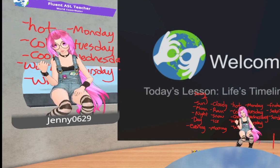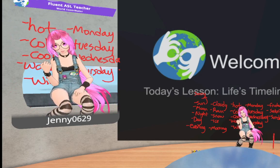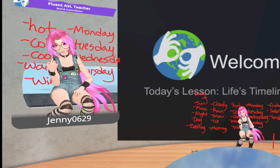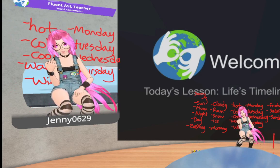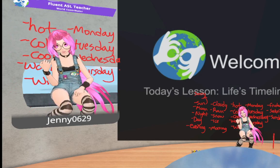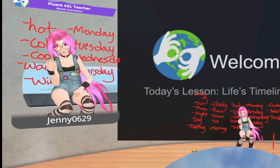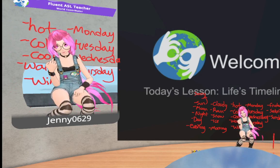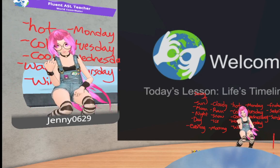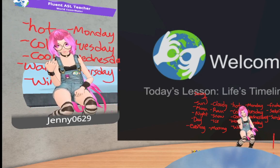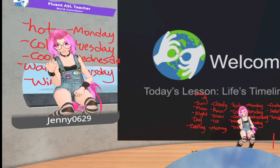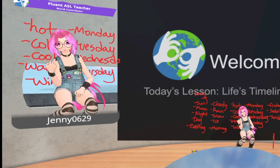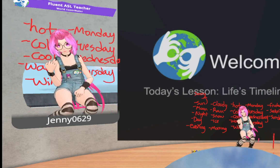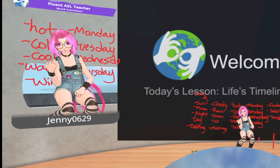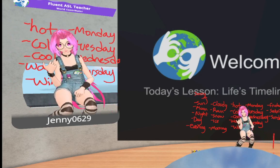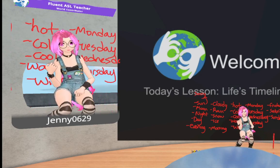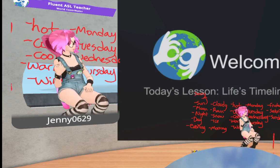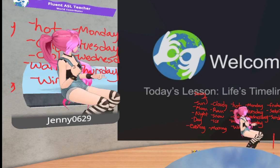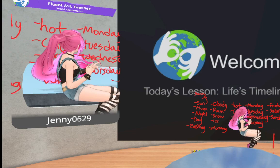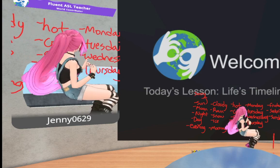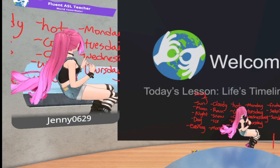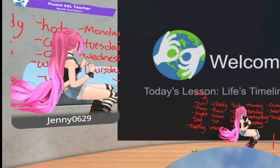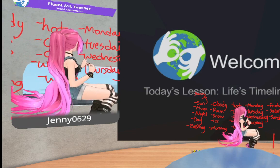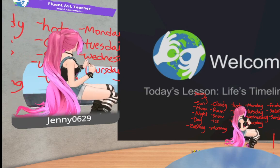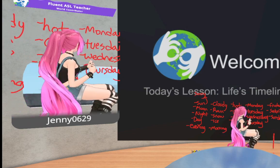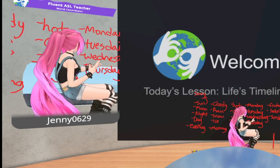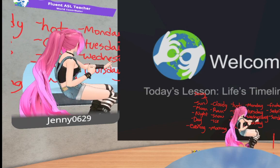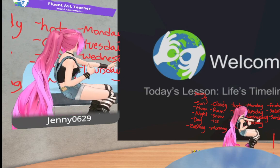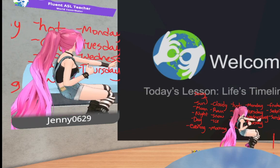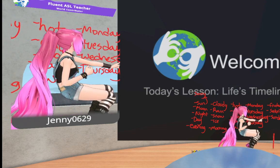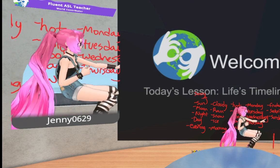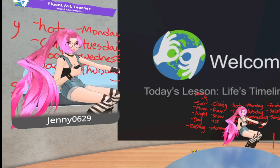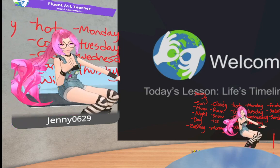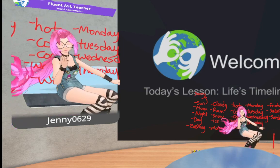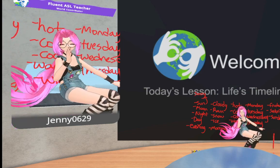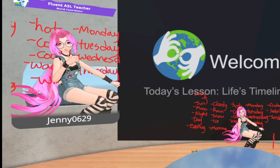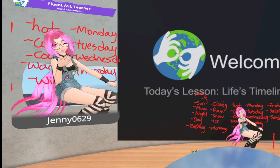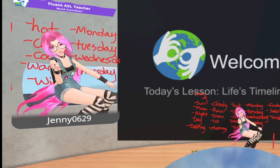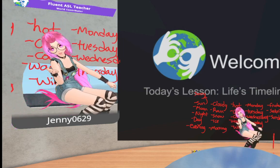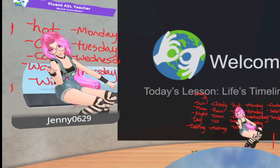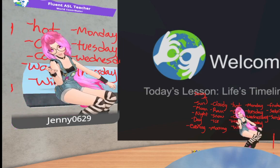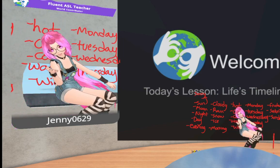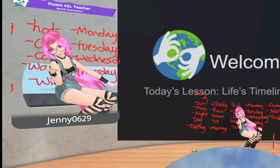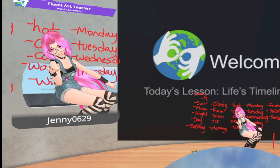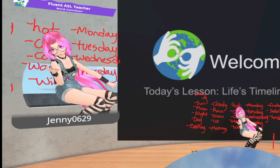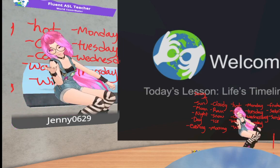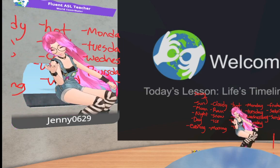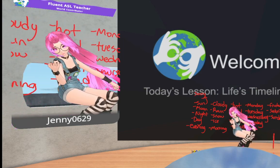for Tuesday. T for Tuesday. Wednesday, what do you think it is? Just guess. Yeah.